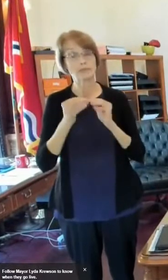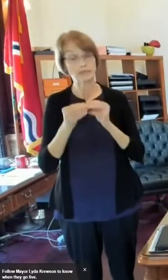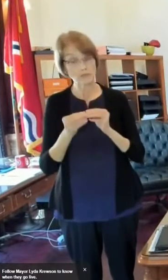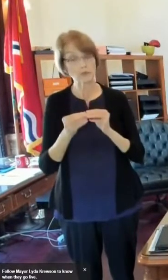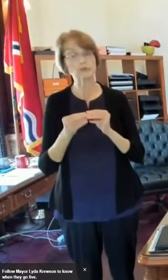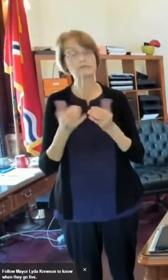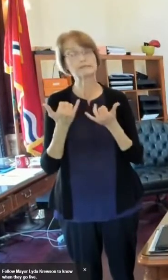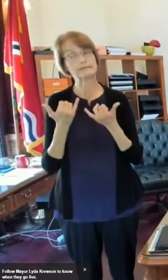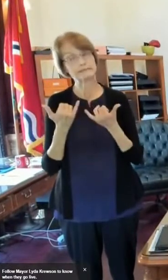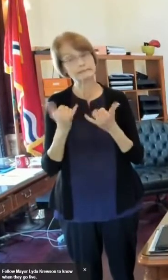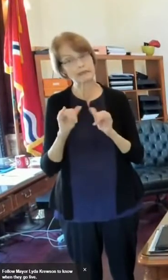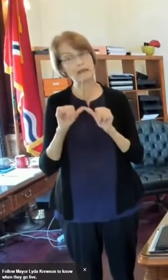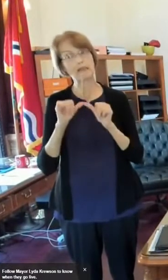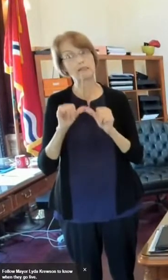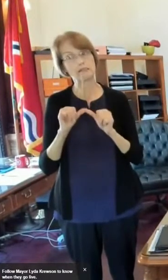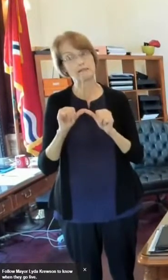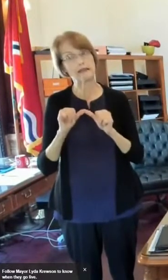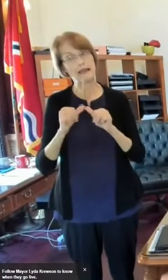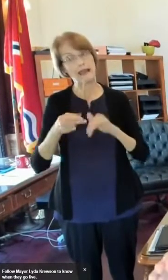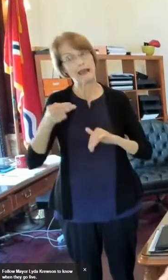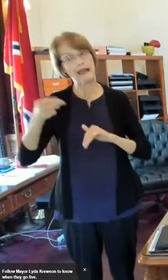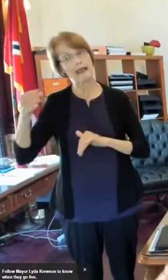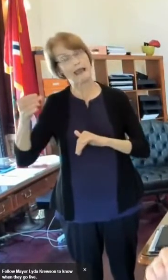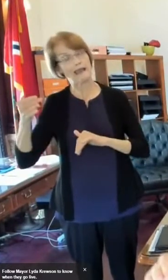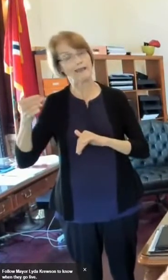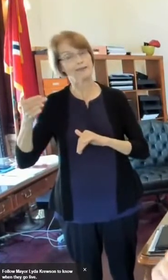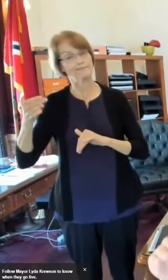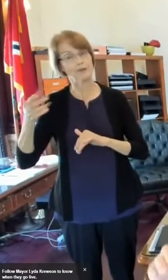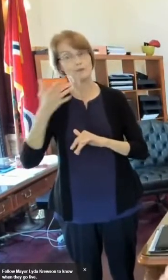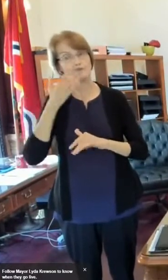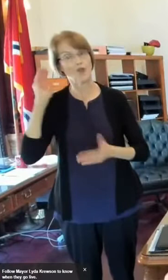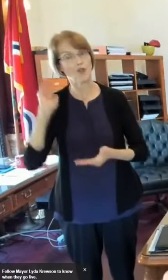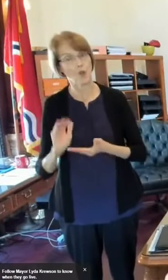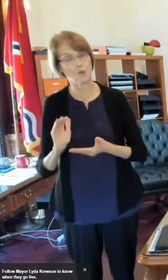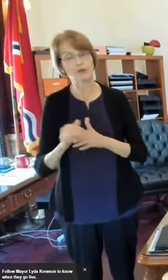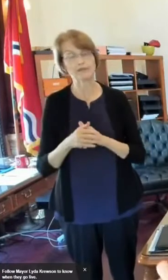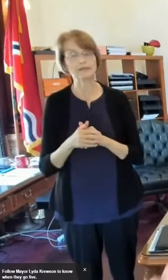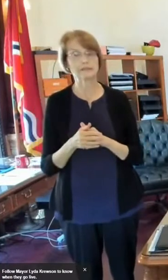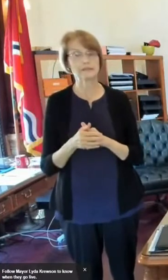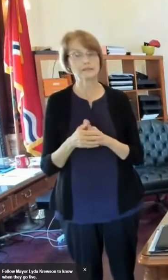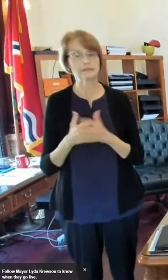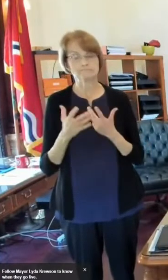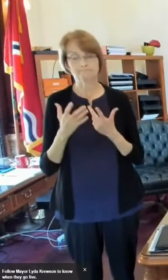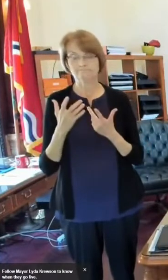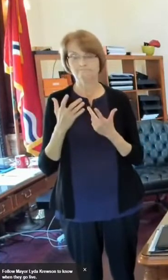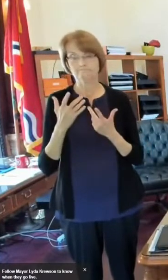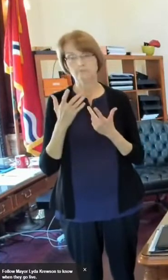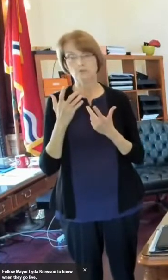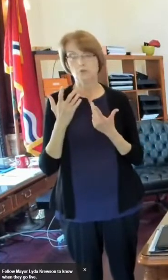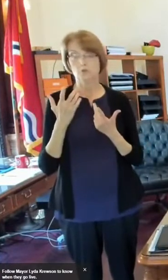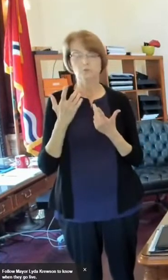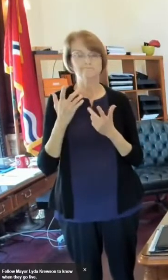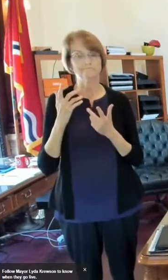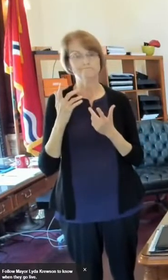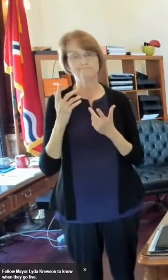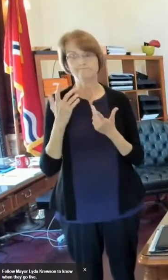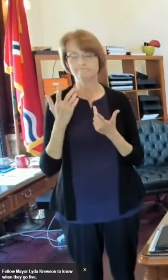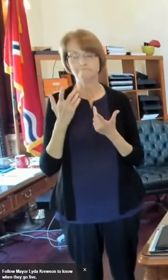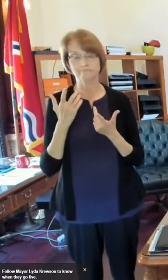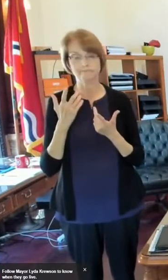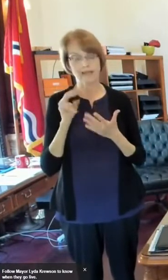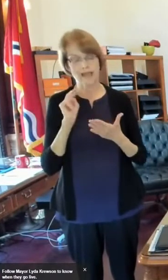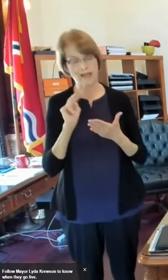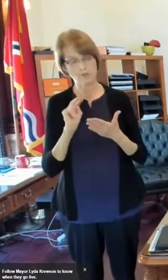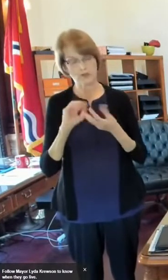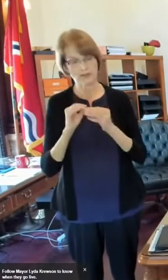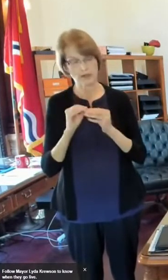still higher than we'd like, and they're floating really for the last, I'm looking